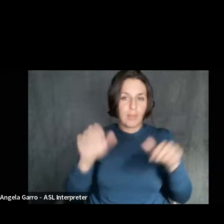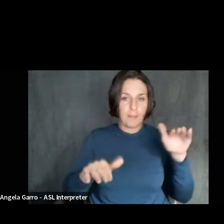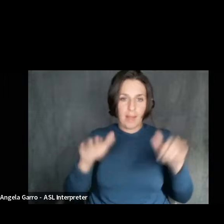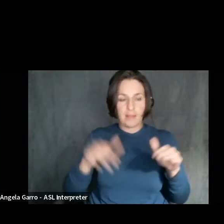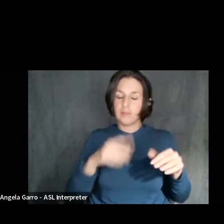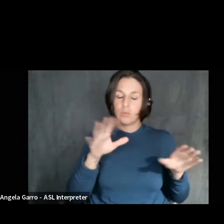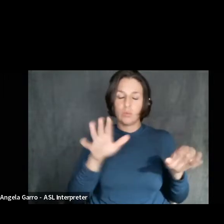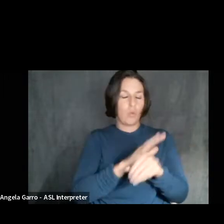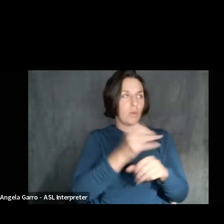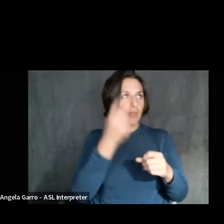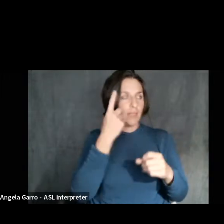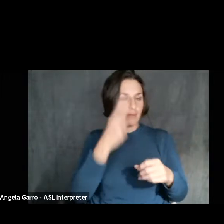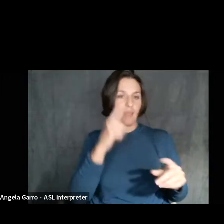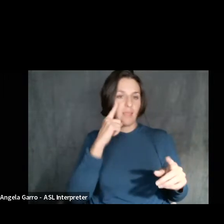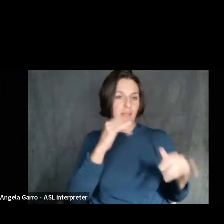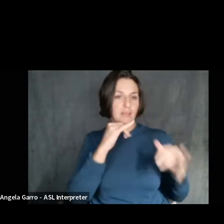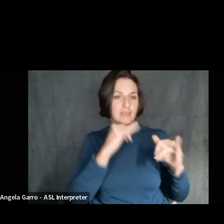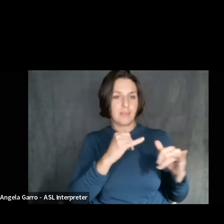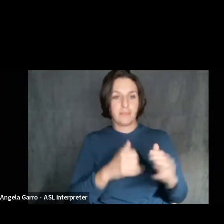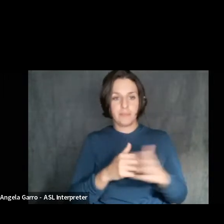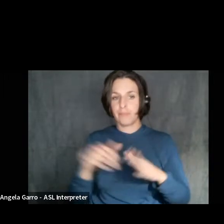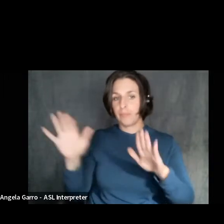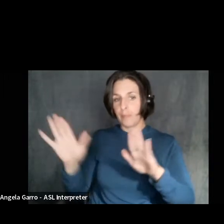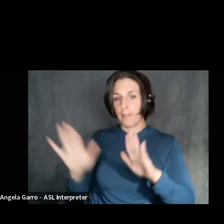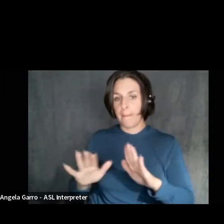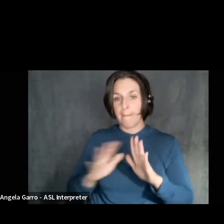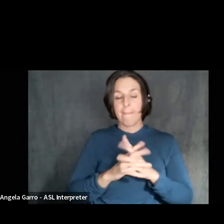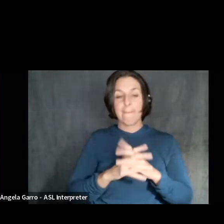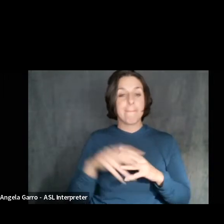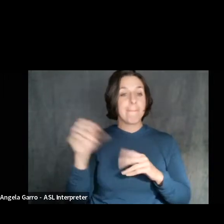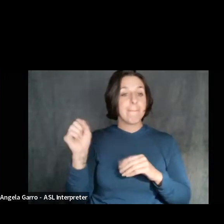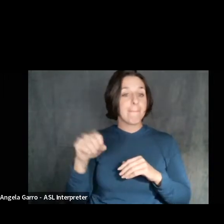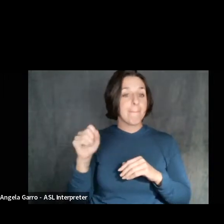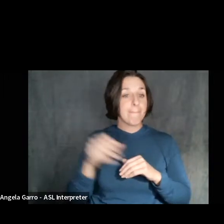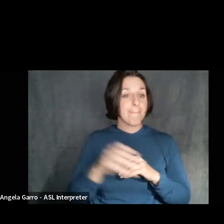I was thinking the same thing. Great. Yes.